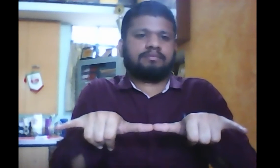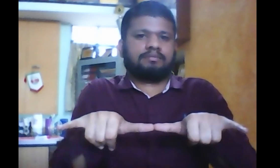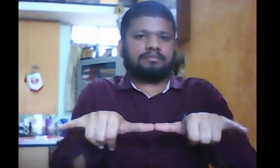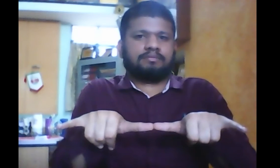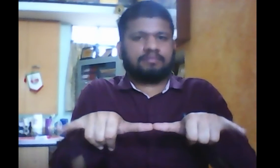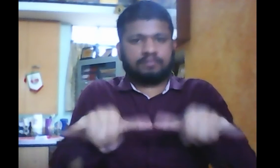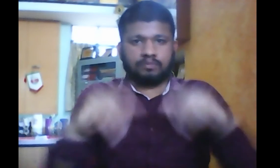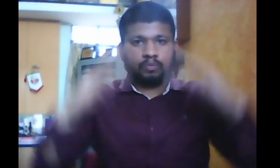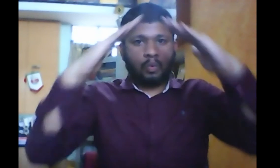Home, stay.